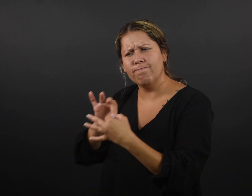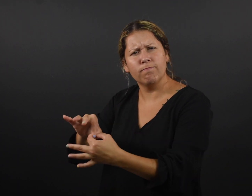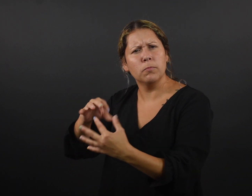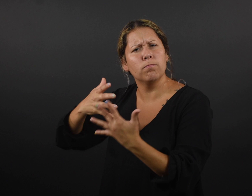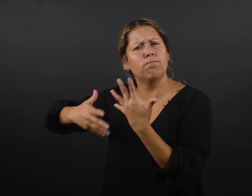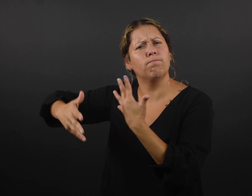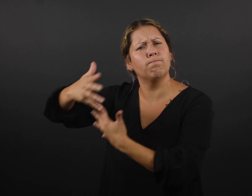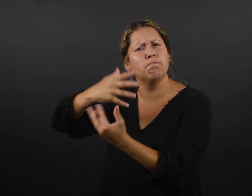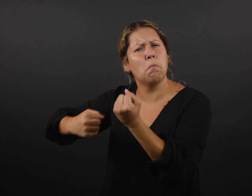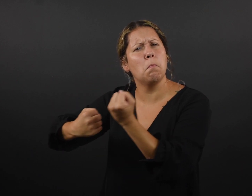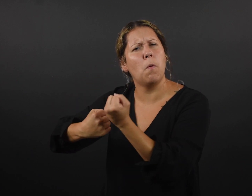support.